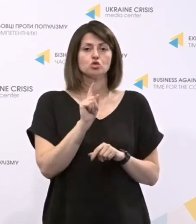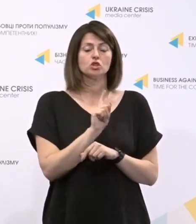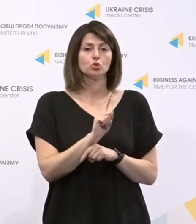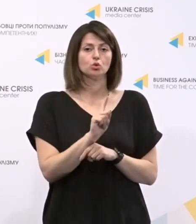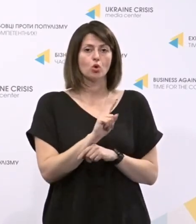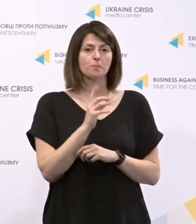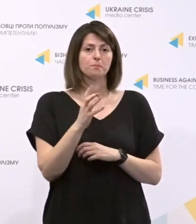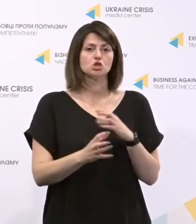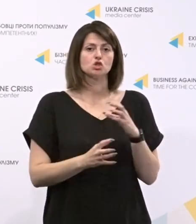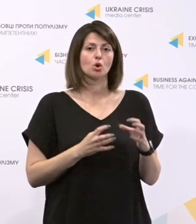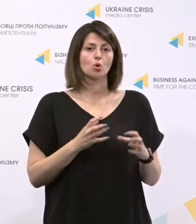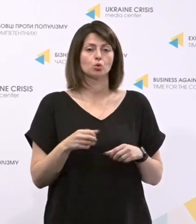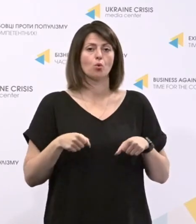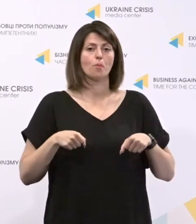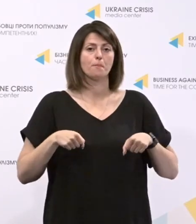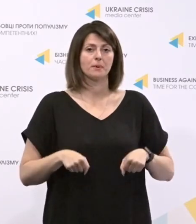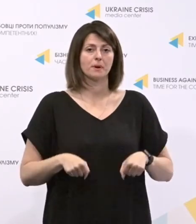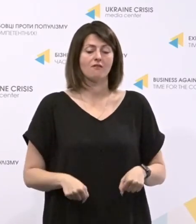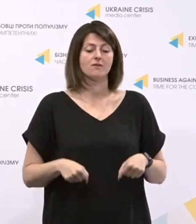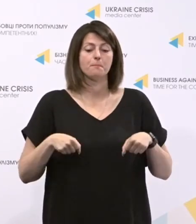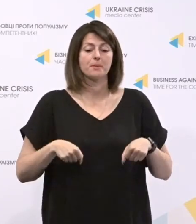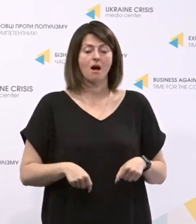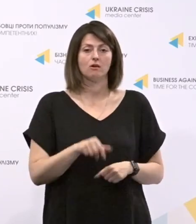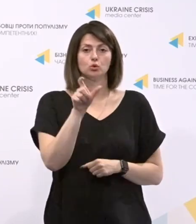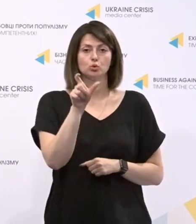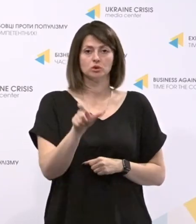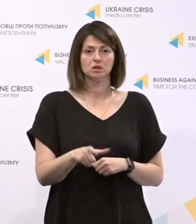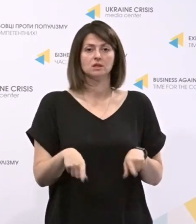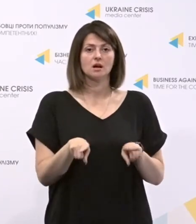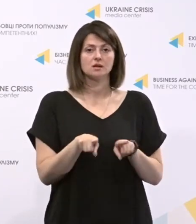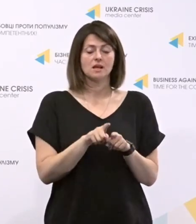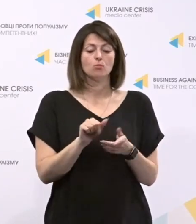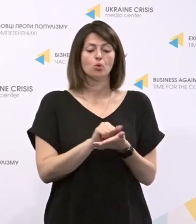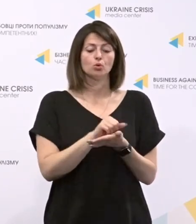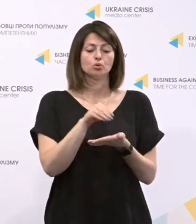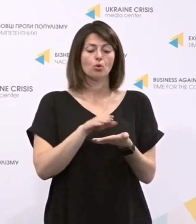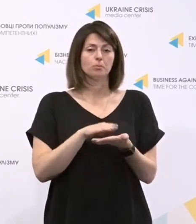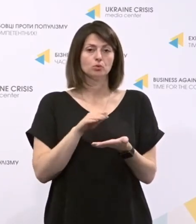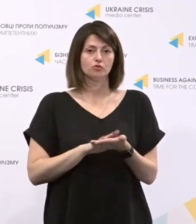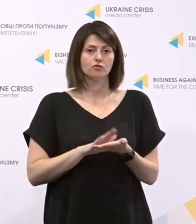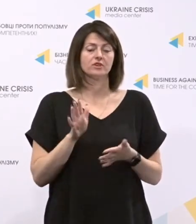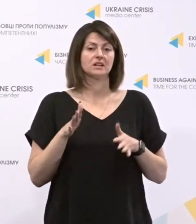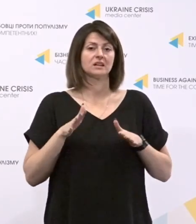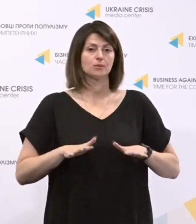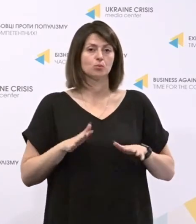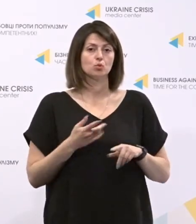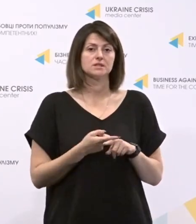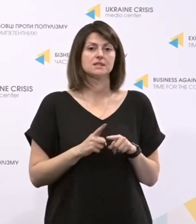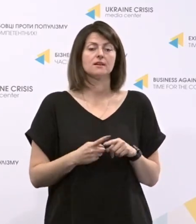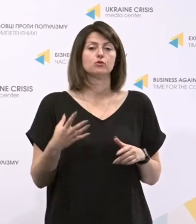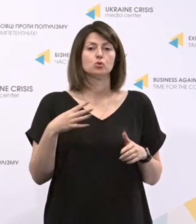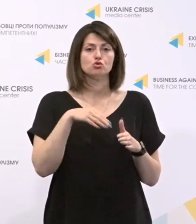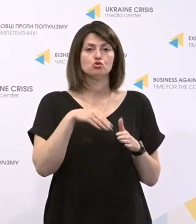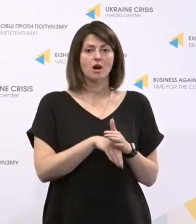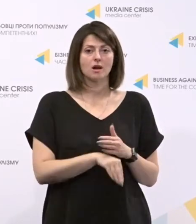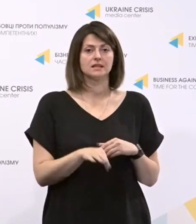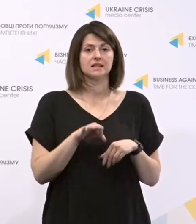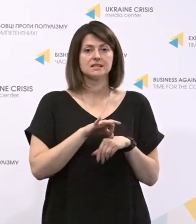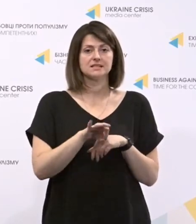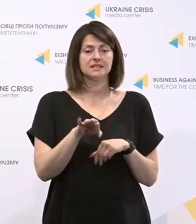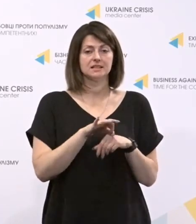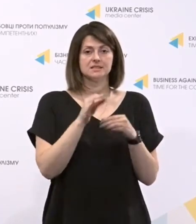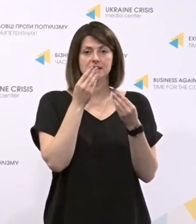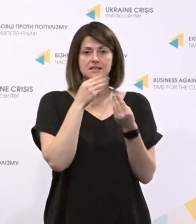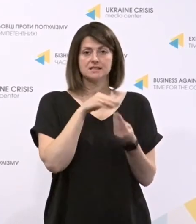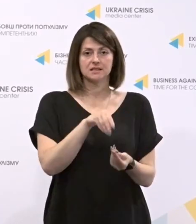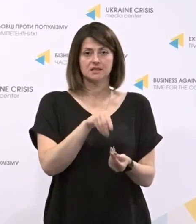disappearances, infringements on freedom of opinion and expression, and a failure to uphold fair trial guarantees.